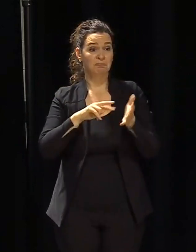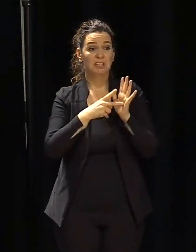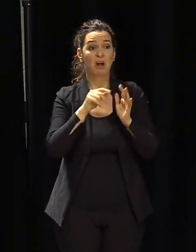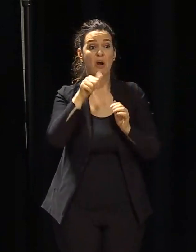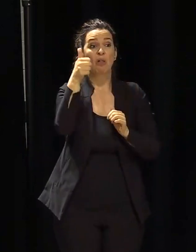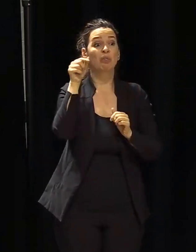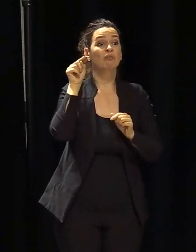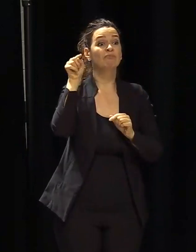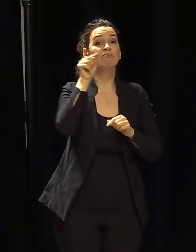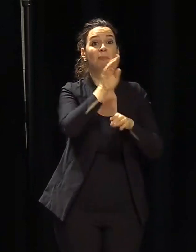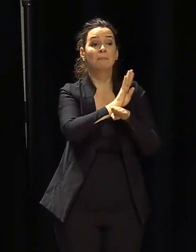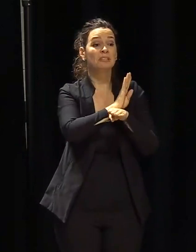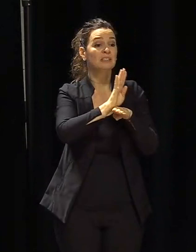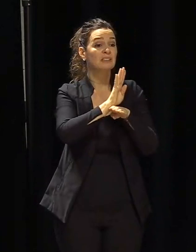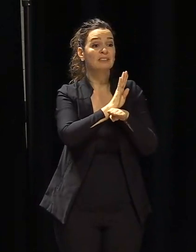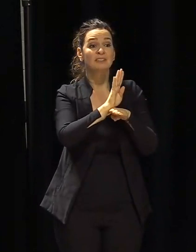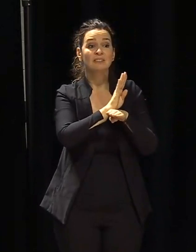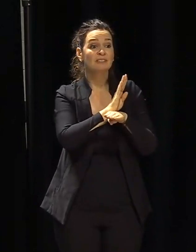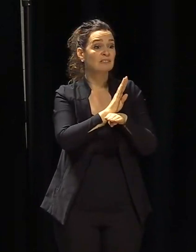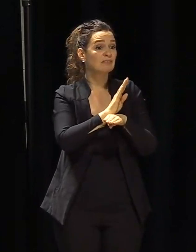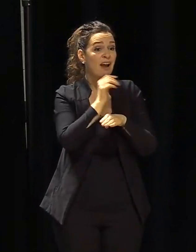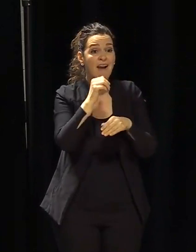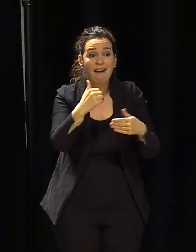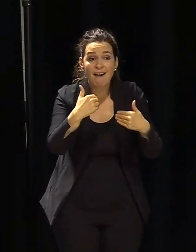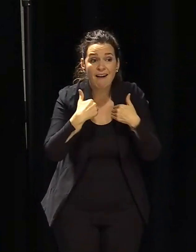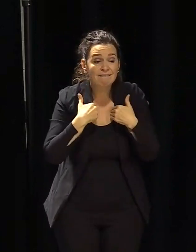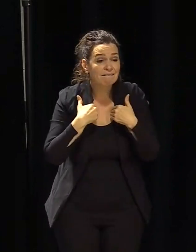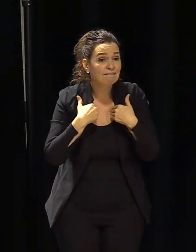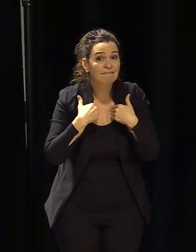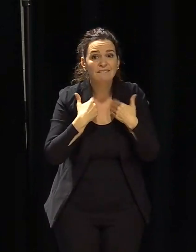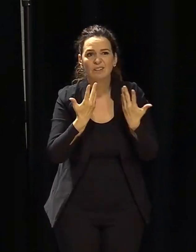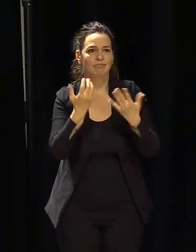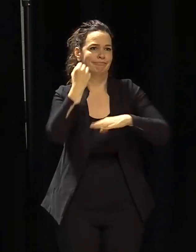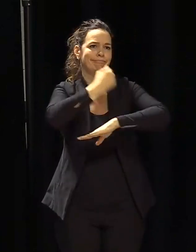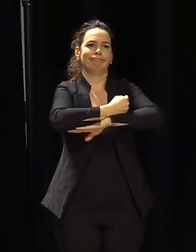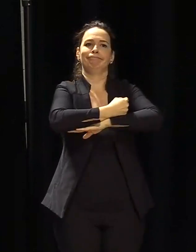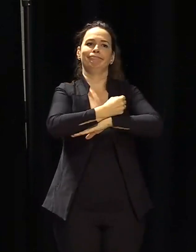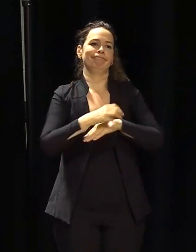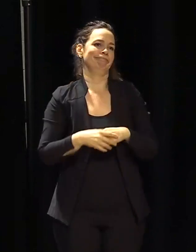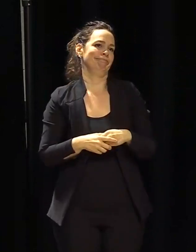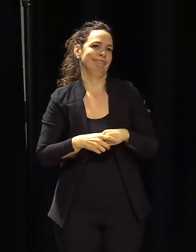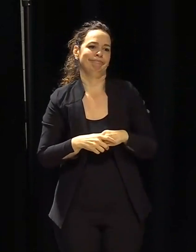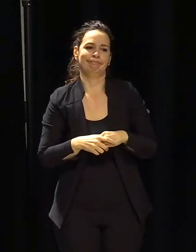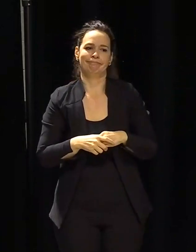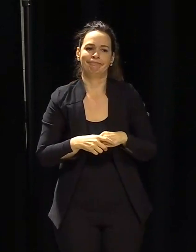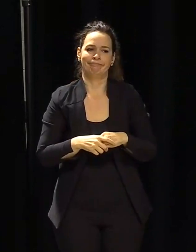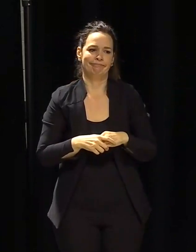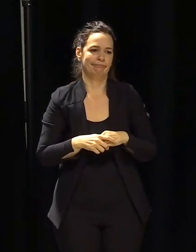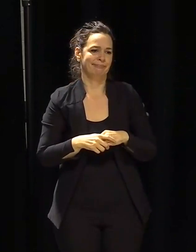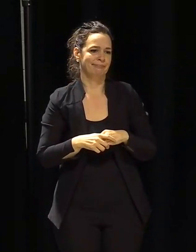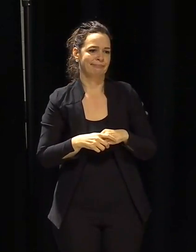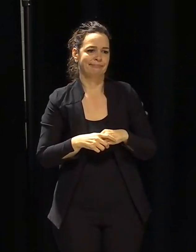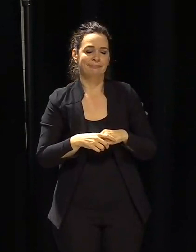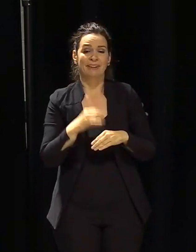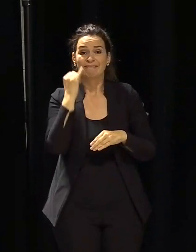And quite frankly, if you don't have hospital beds, it's tough to make an argument why anything should be going on with that, because you